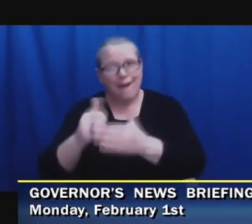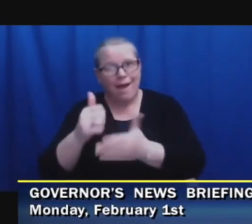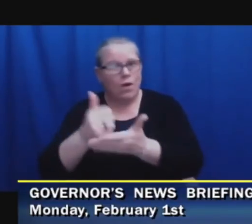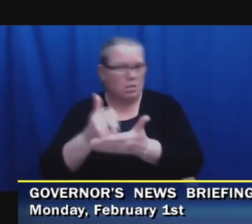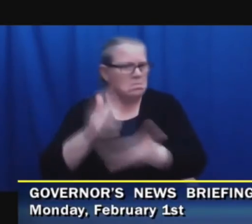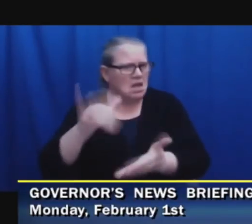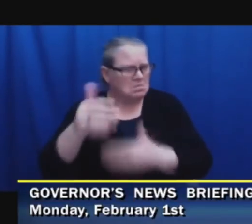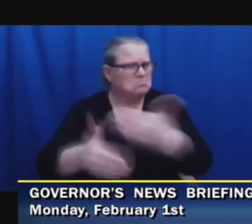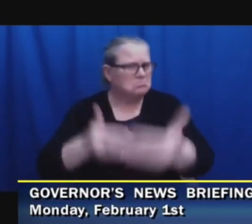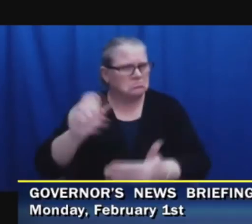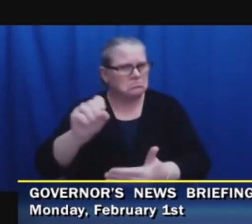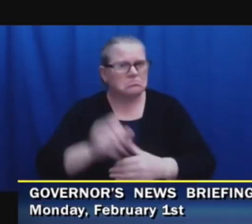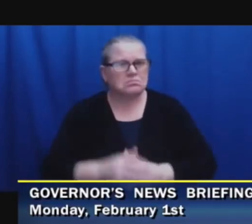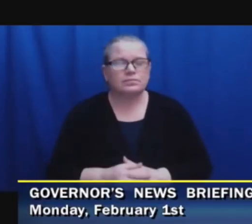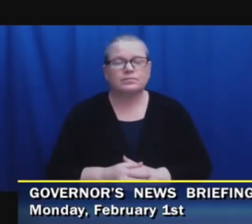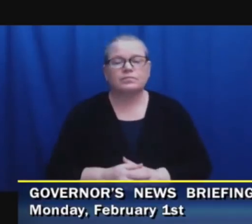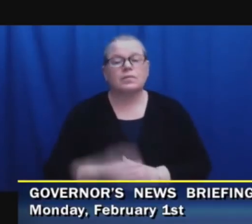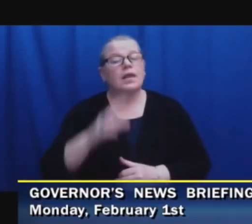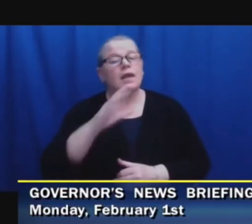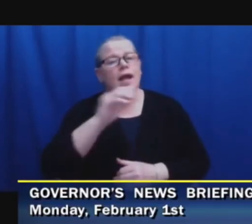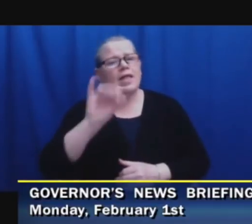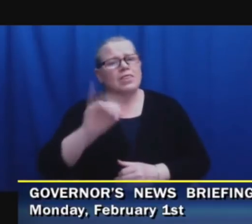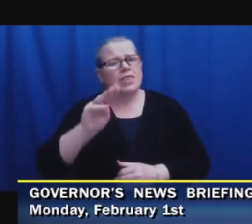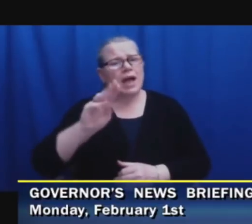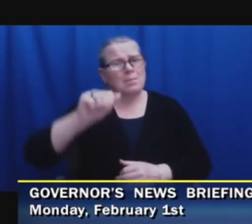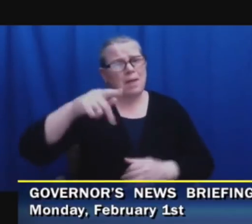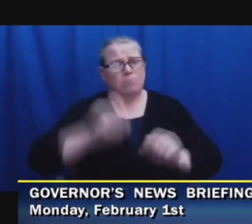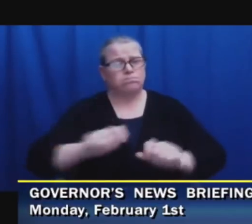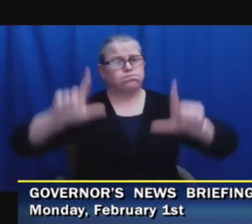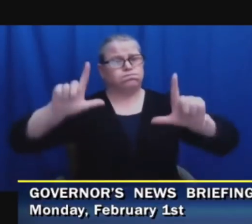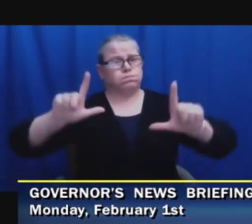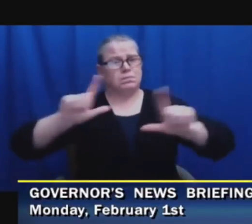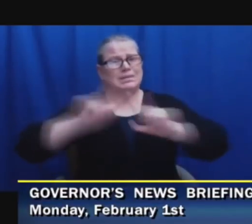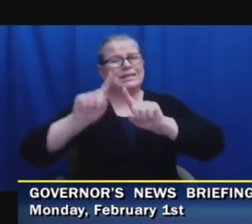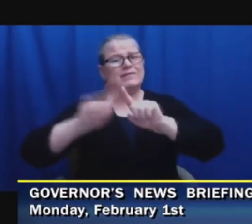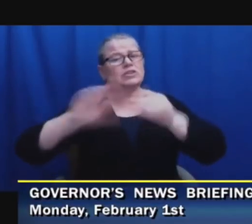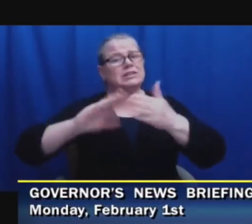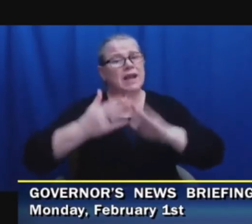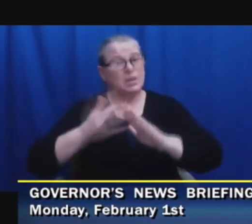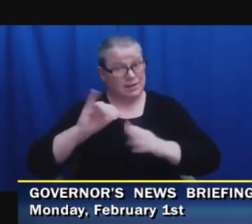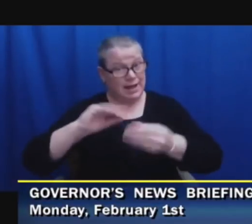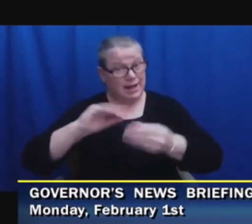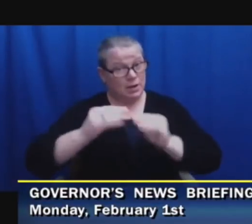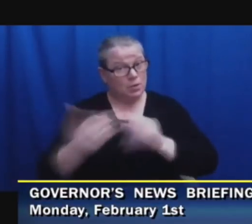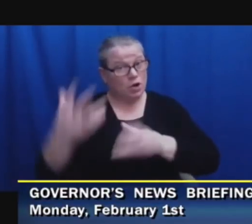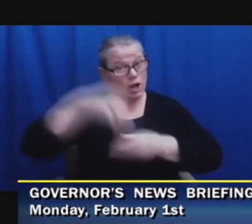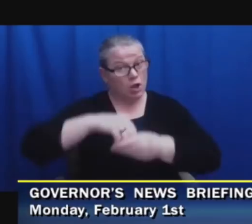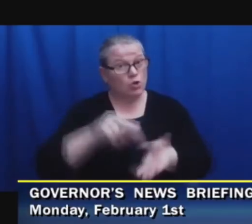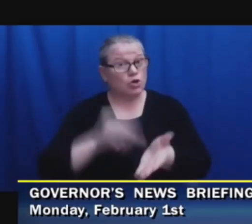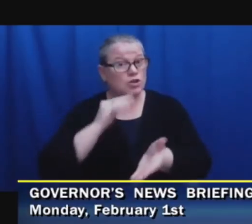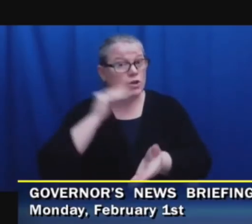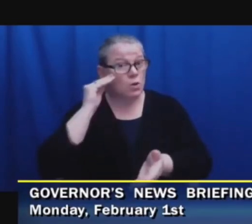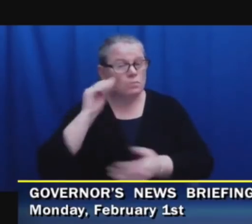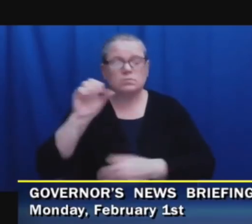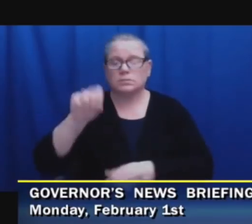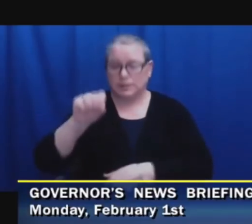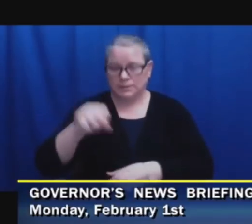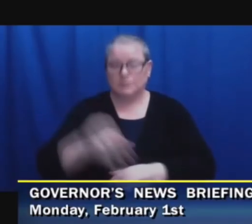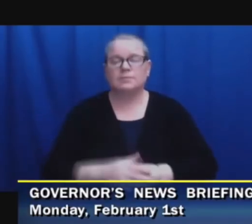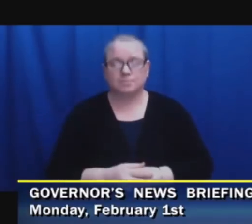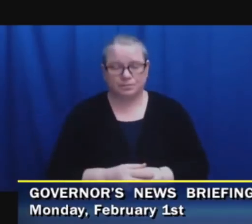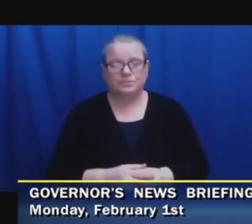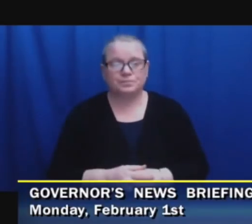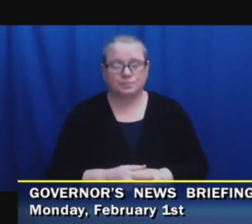the interactive map, the town data, does that include nursing homes? Yes, it does.